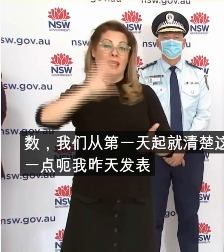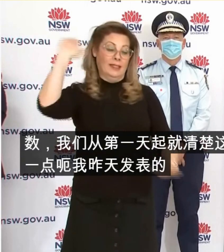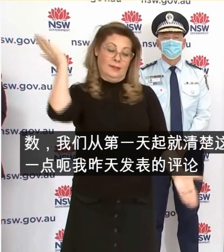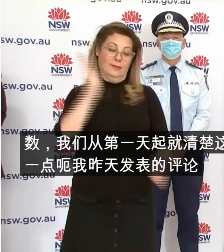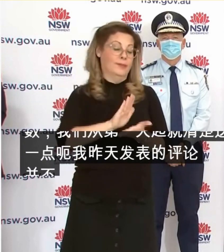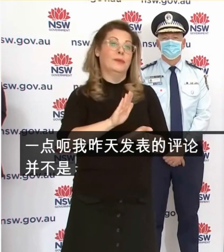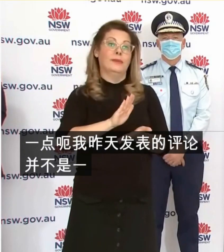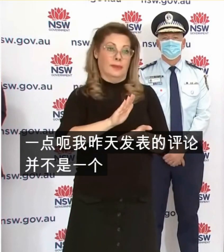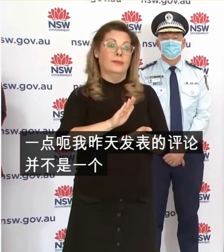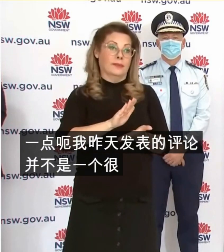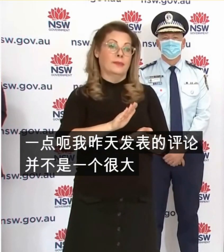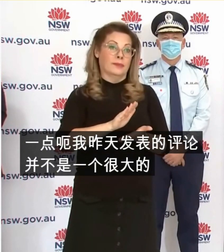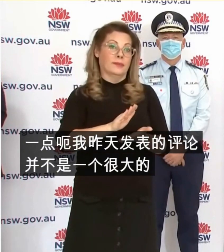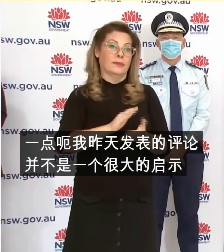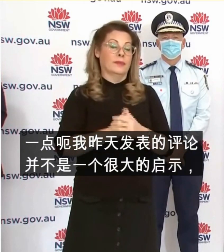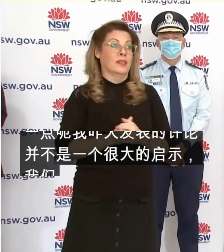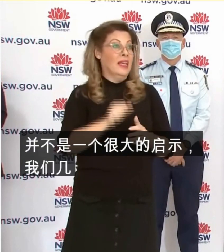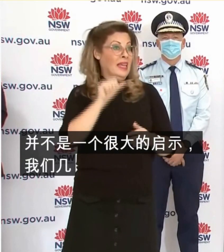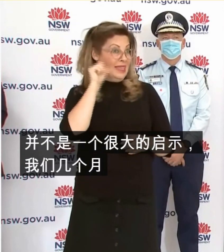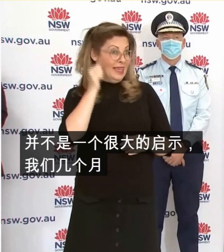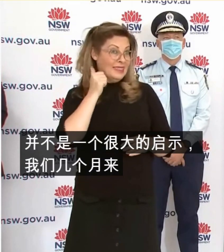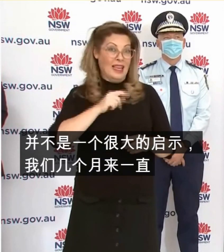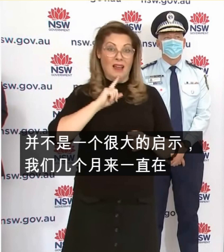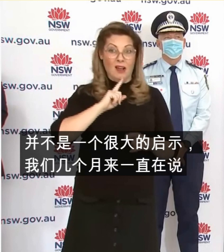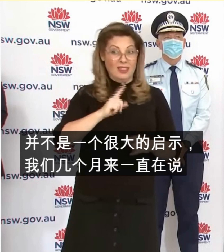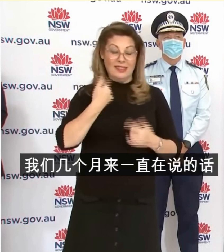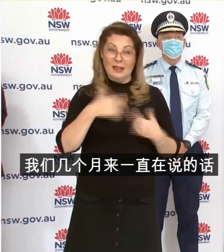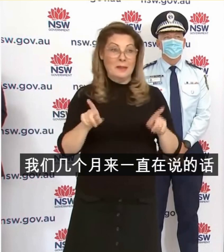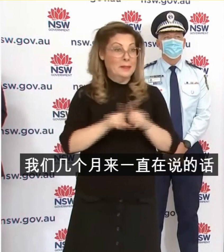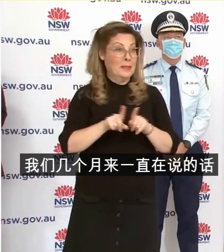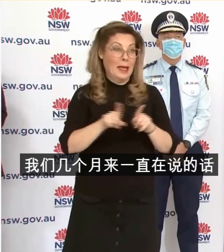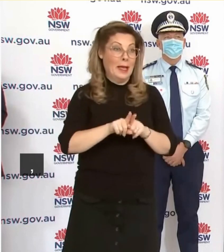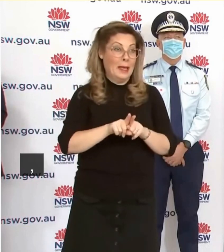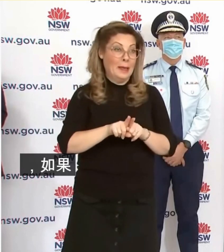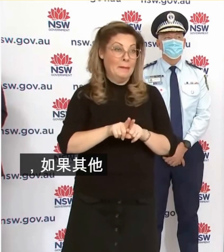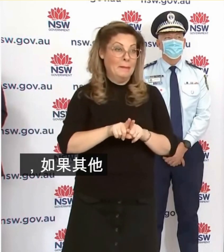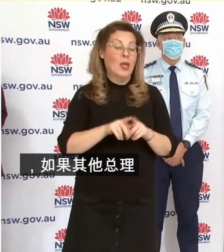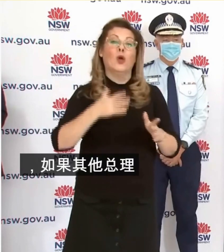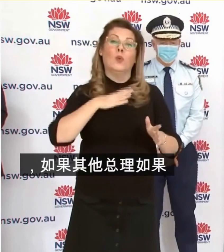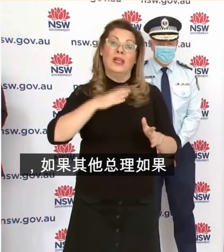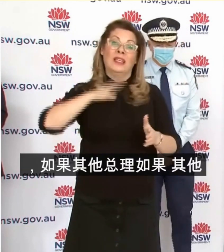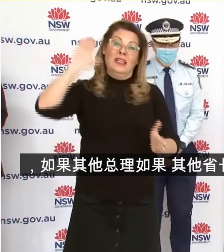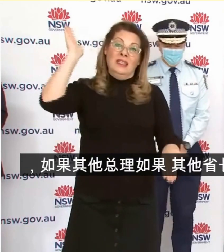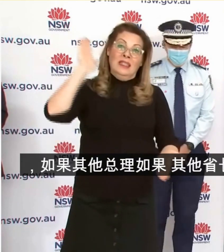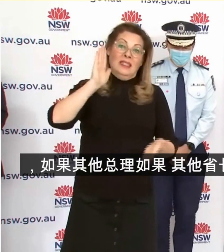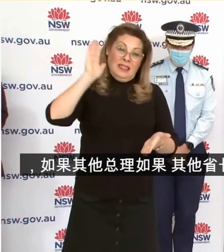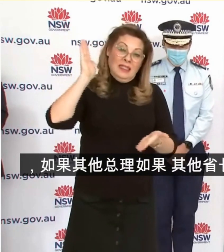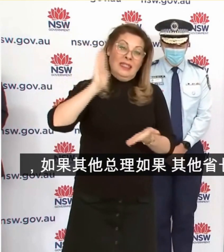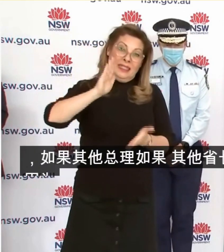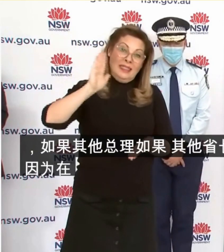one. The comments I made yesterday weren't a big revelation. They're things we've been saying for months and months. And if other